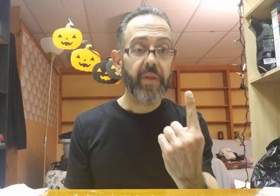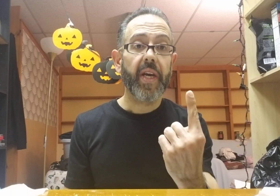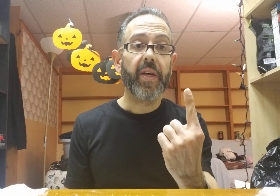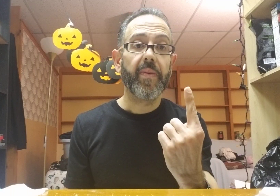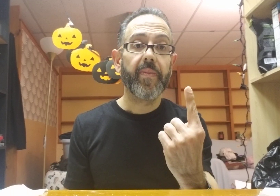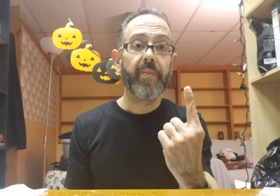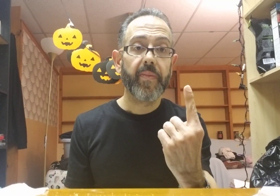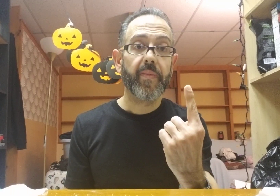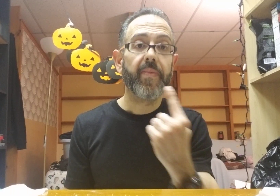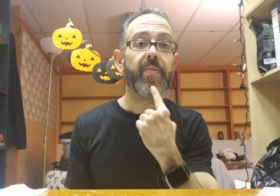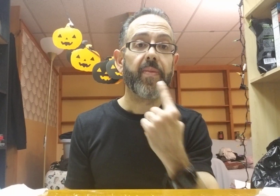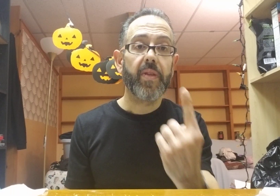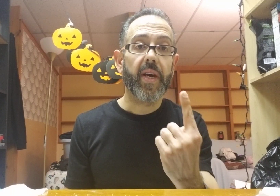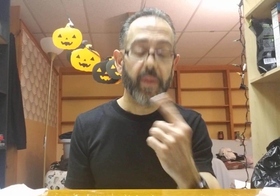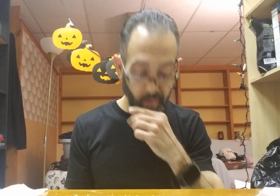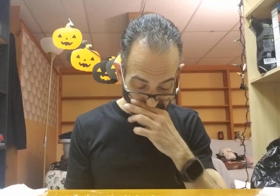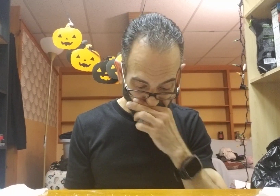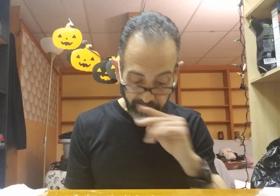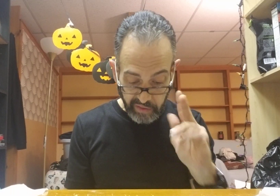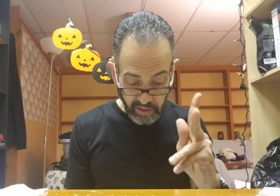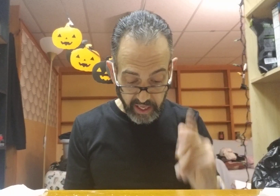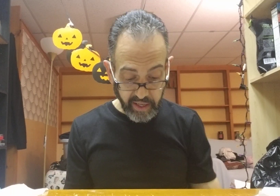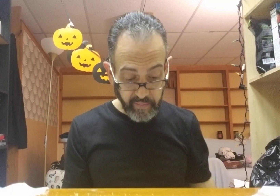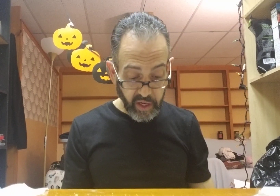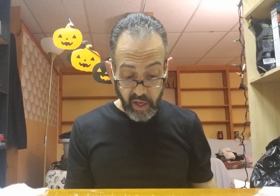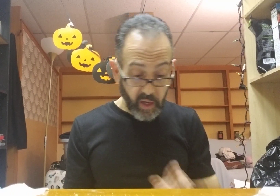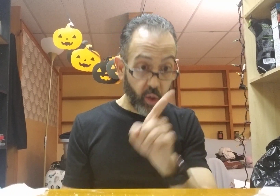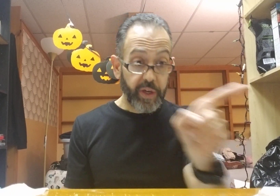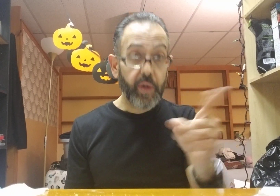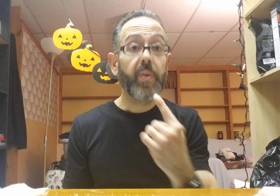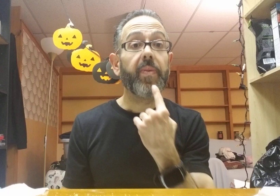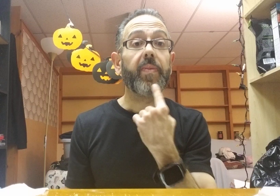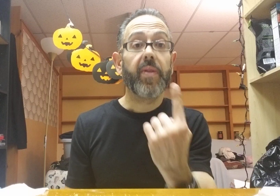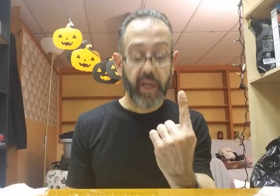tell. Tell. Okay. So you tell.